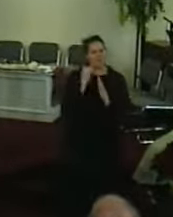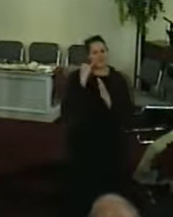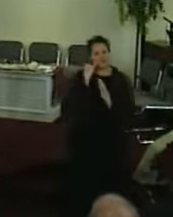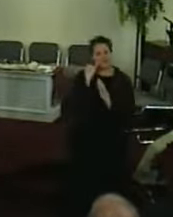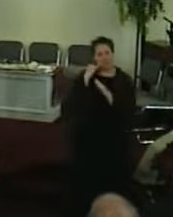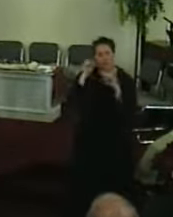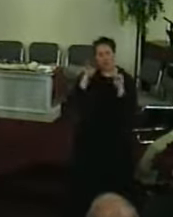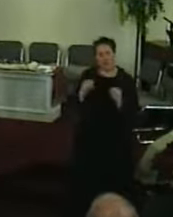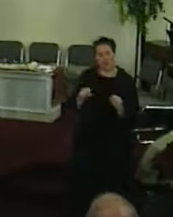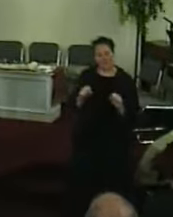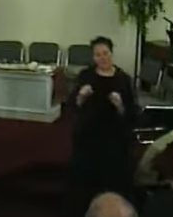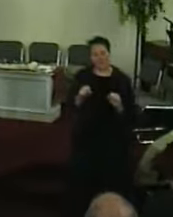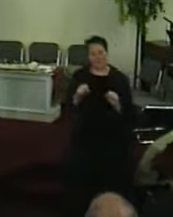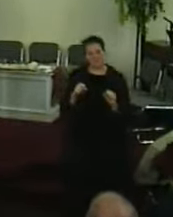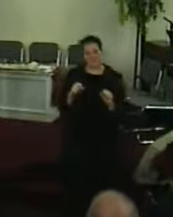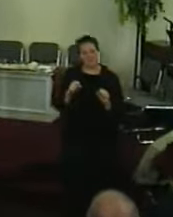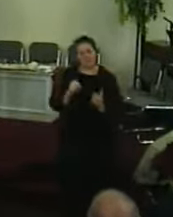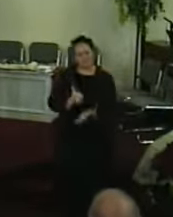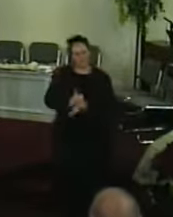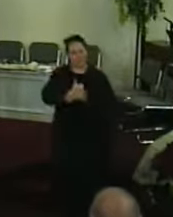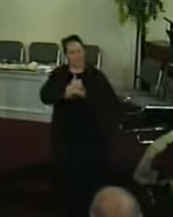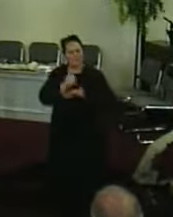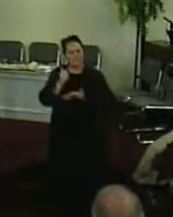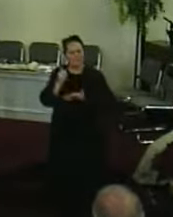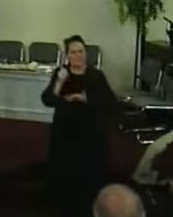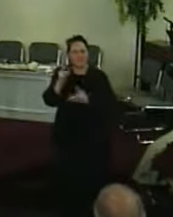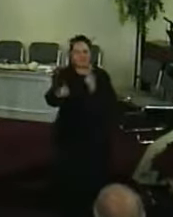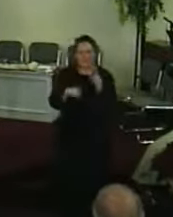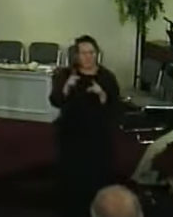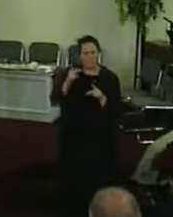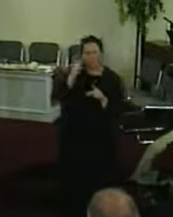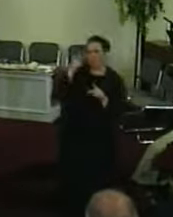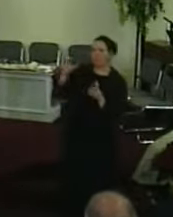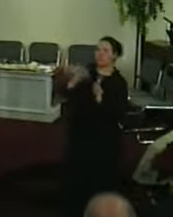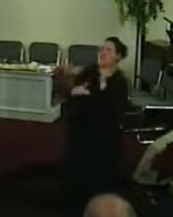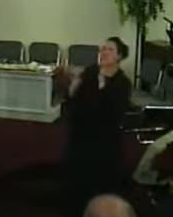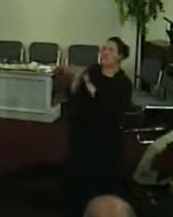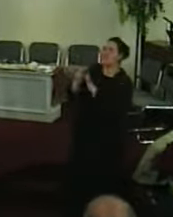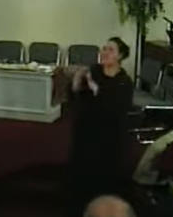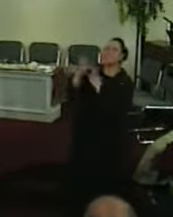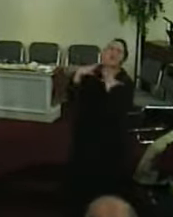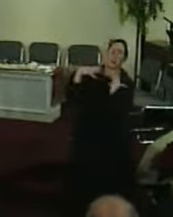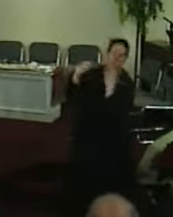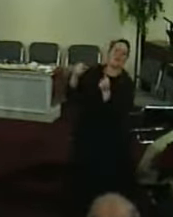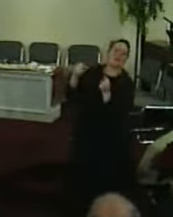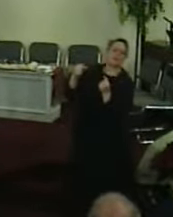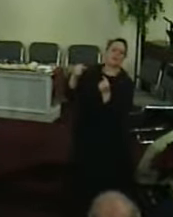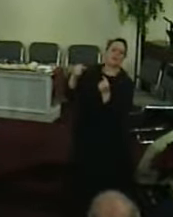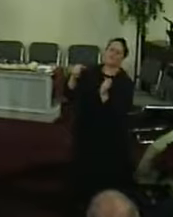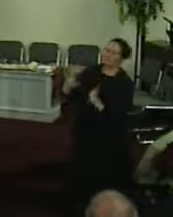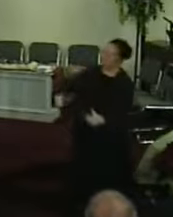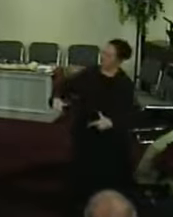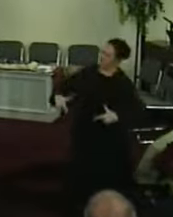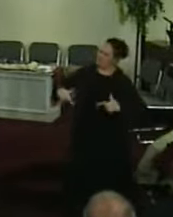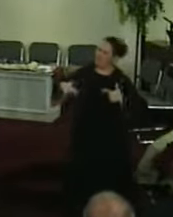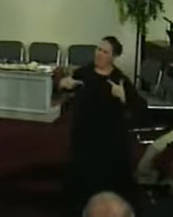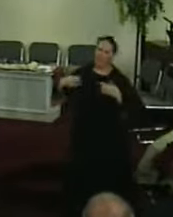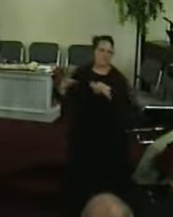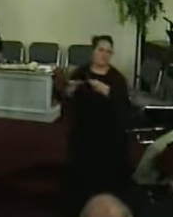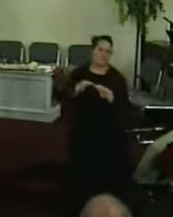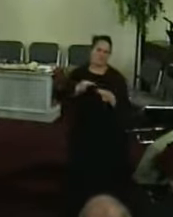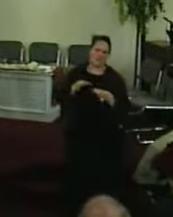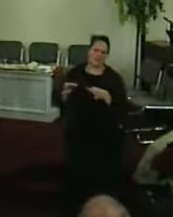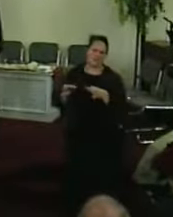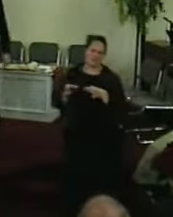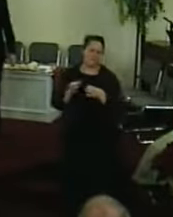looking unto Jesus, they'll be healed. Looking unto Jesus, their lives will come together. If you've